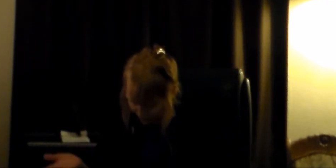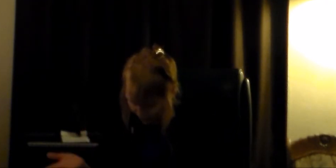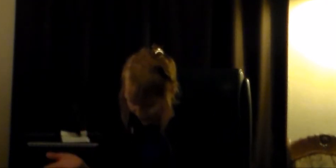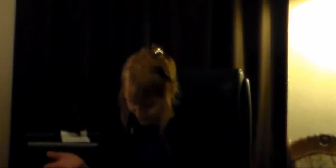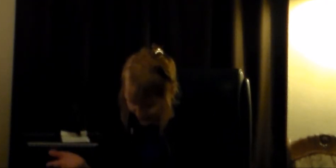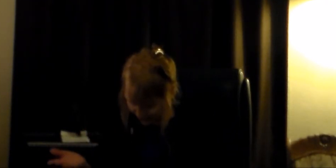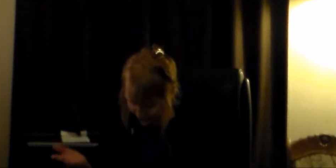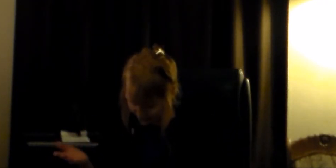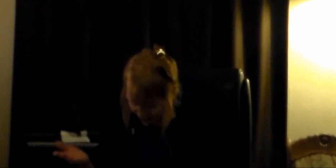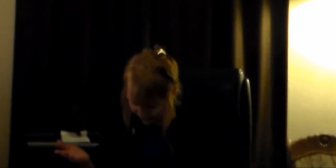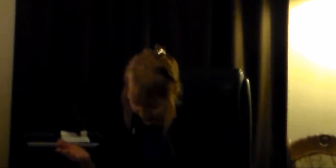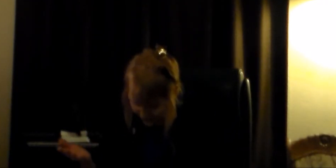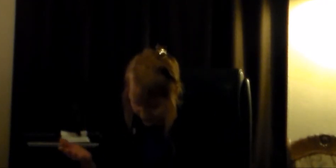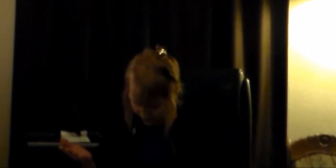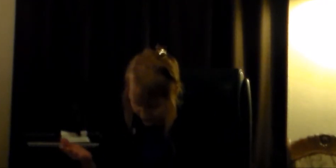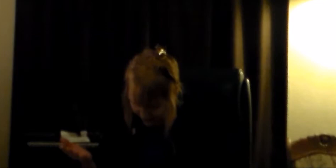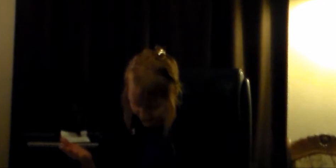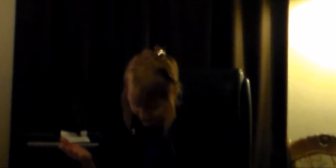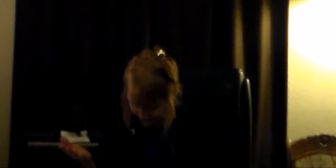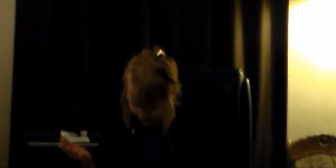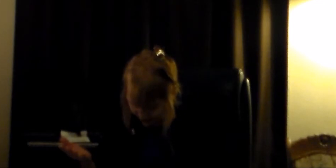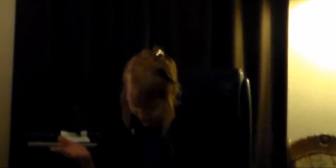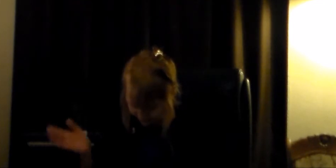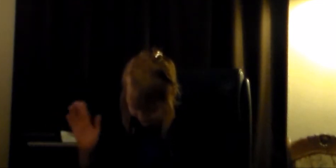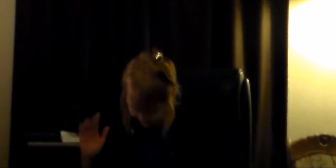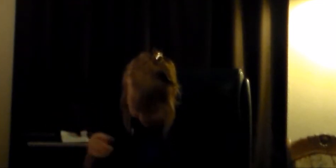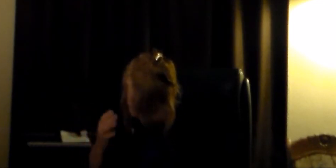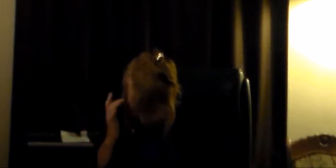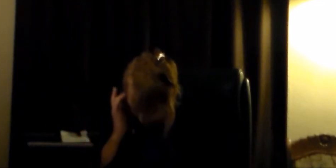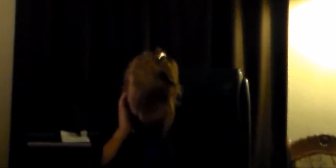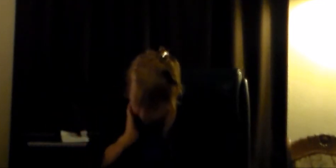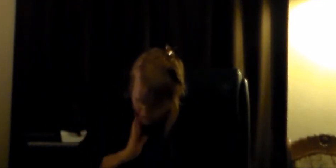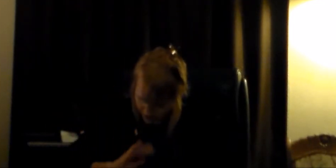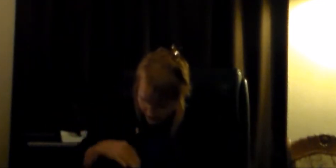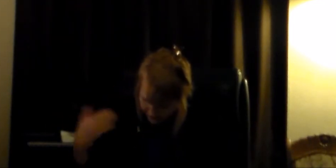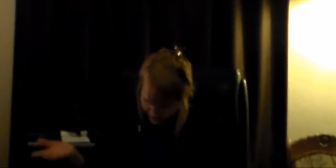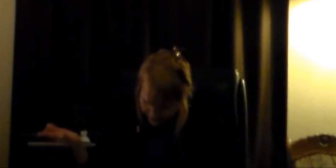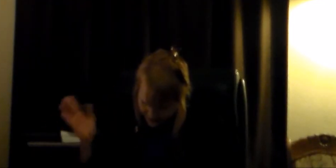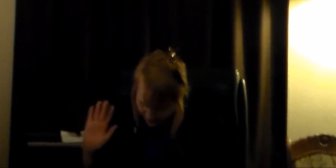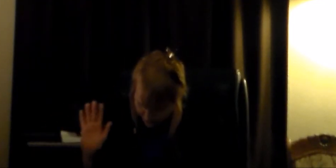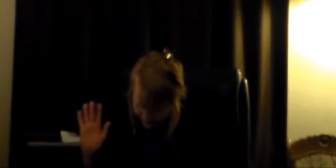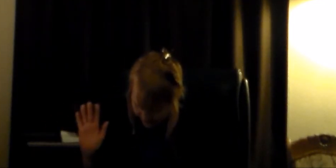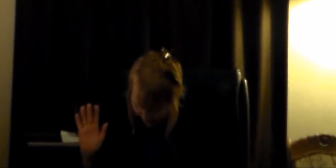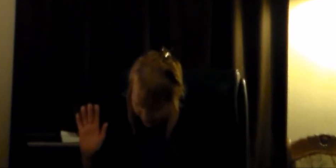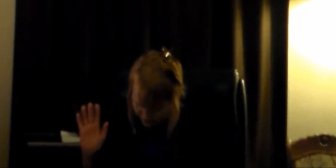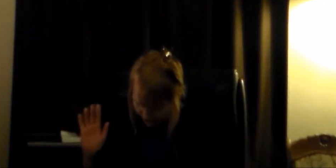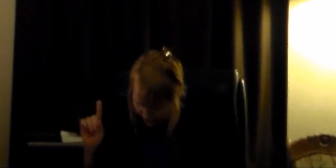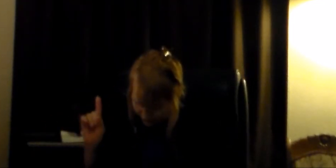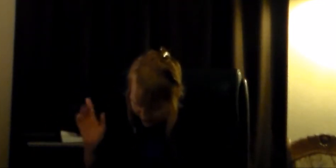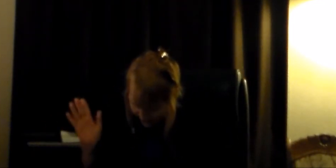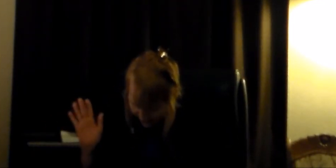But what comes out of the mouth, that is what makes him unclean. Then the disciples came to him and